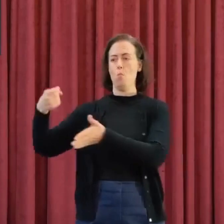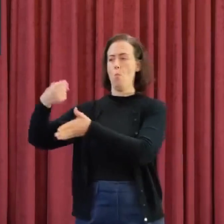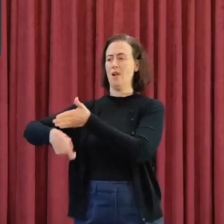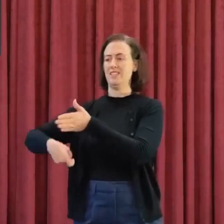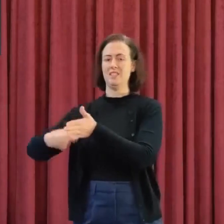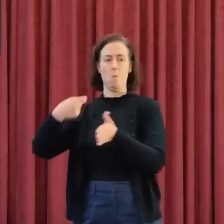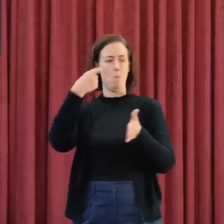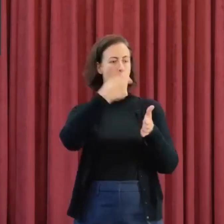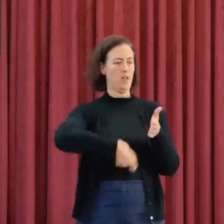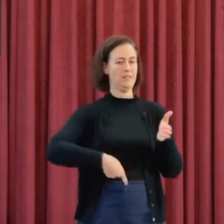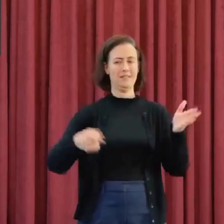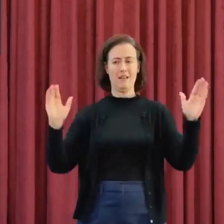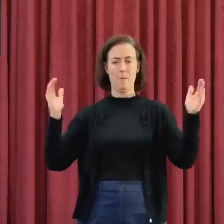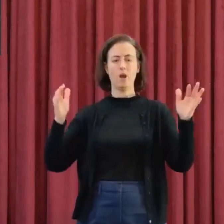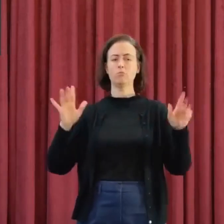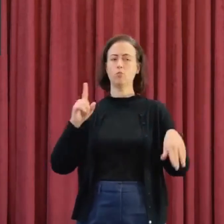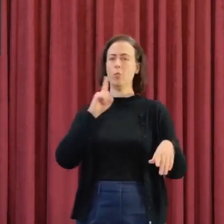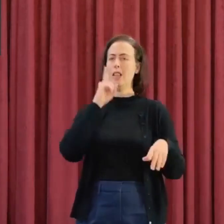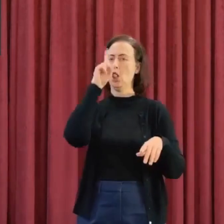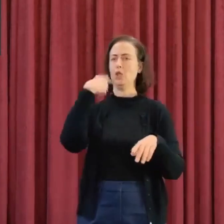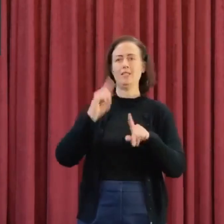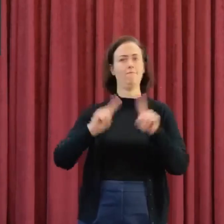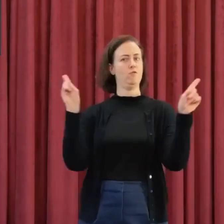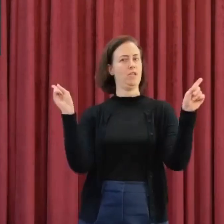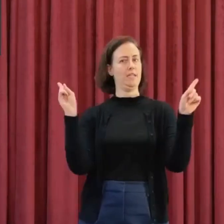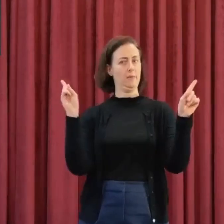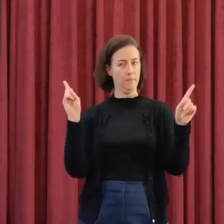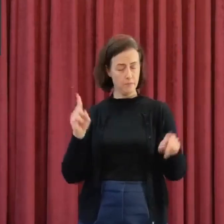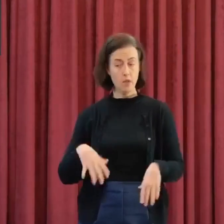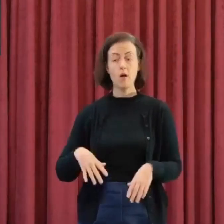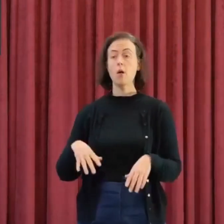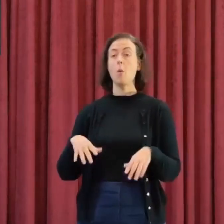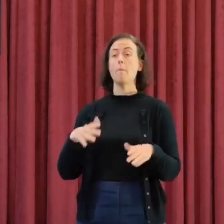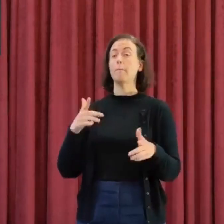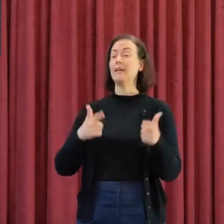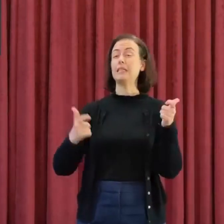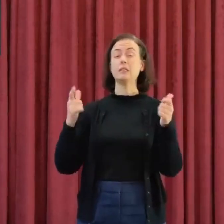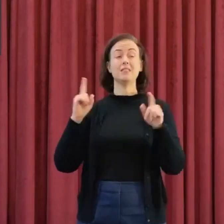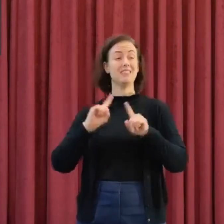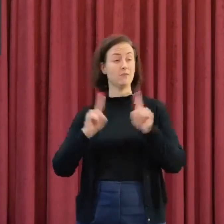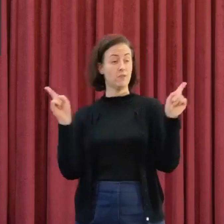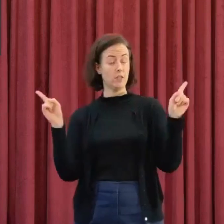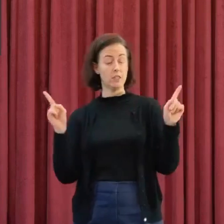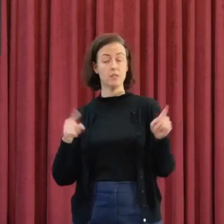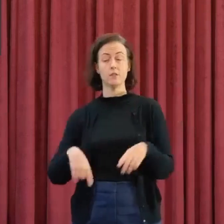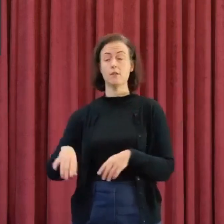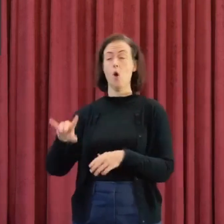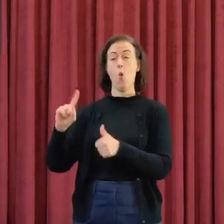services. And the big difference between original Medicare and Medicare